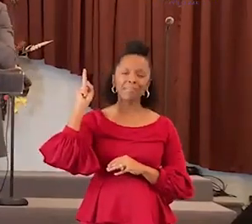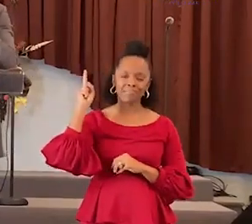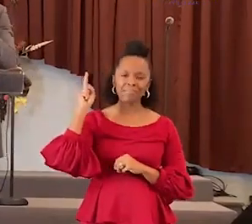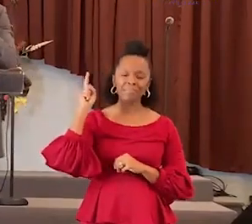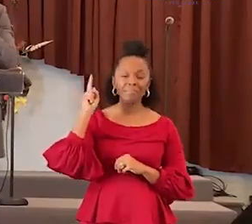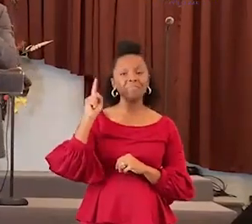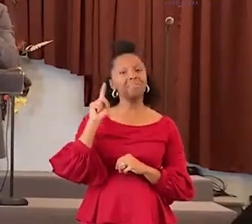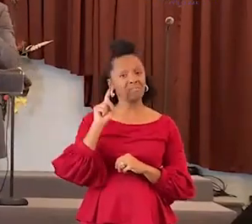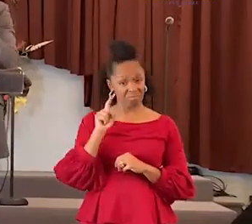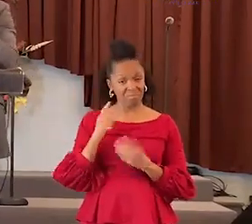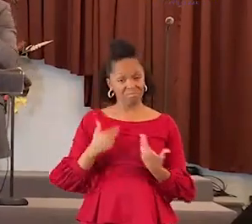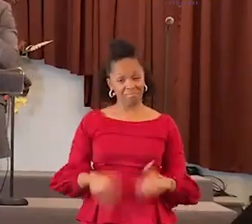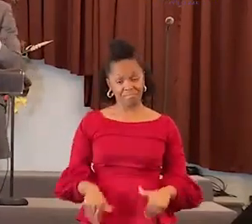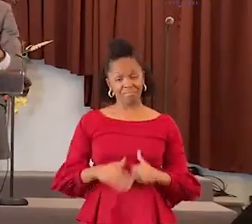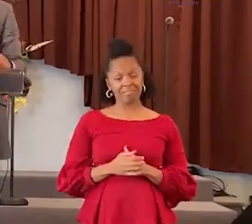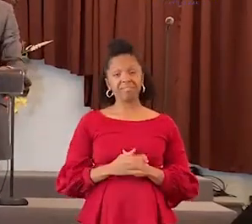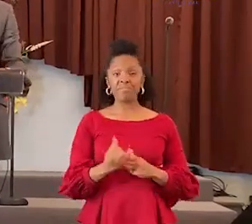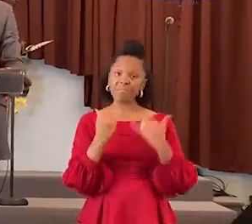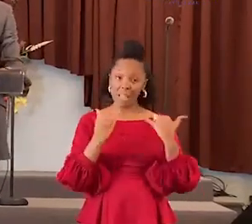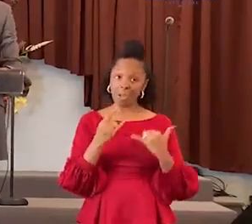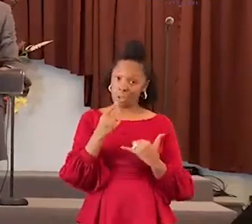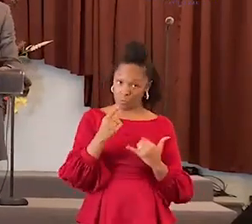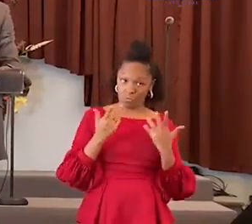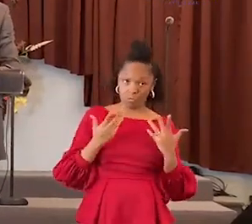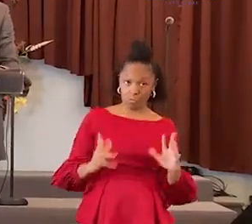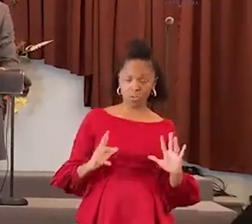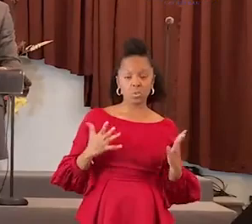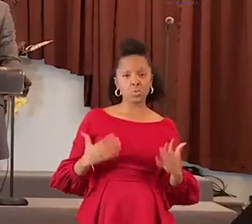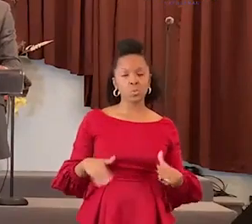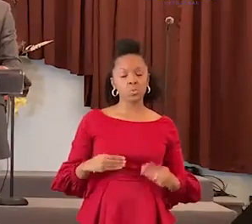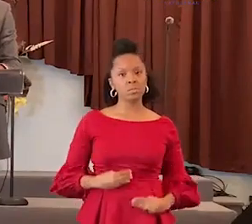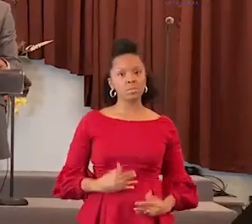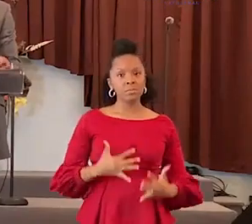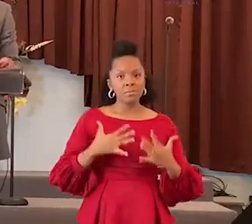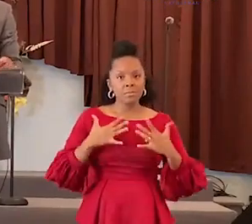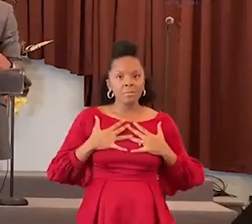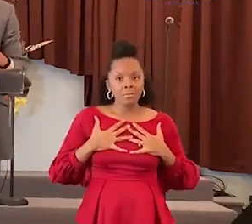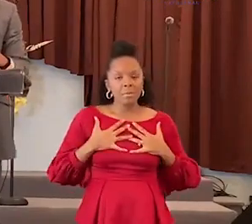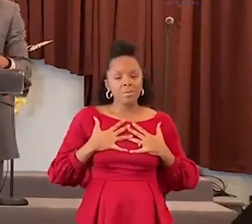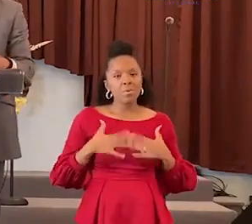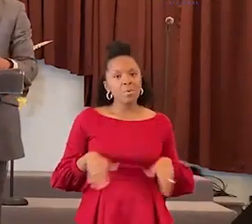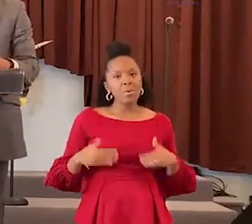Hallelujah. Listen, if you were blessed by this word, I want you to hear. So by